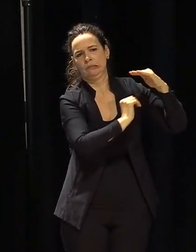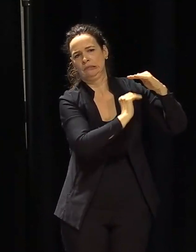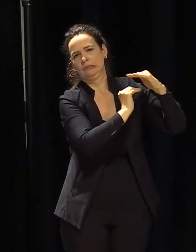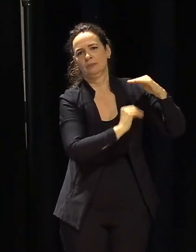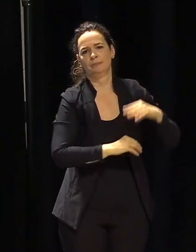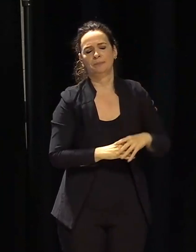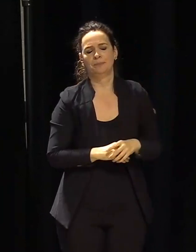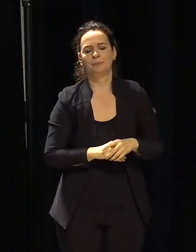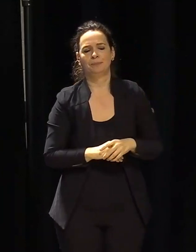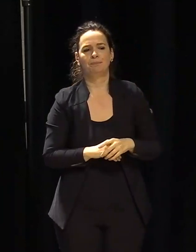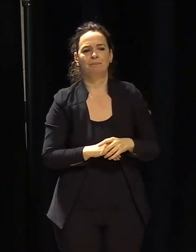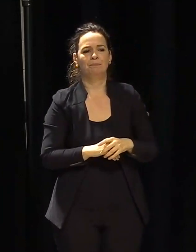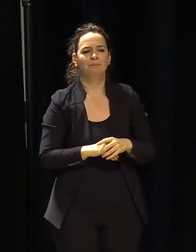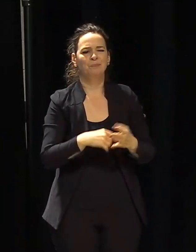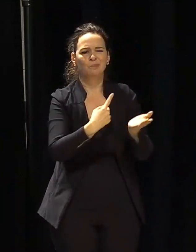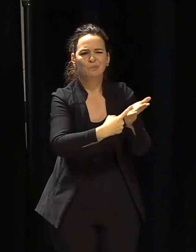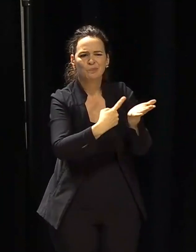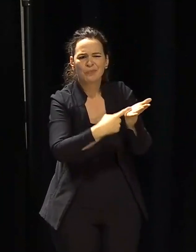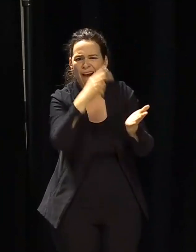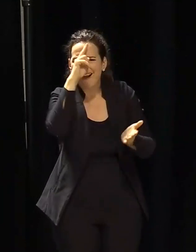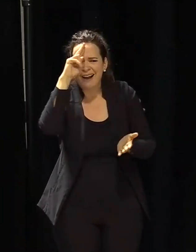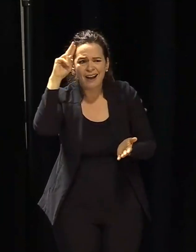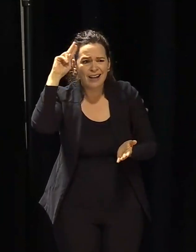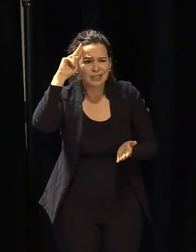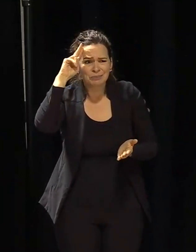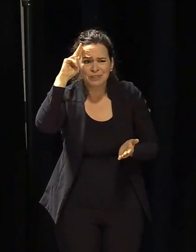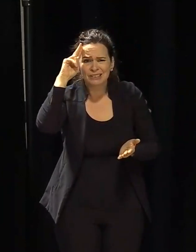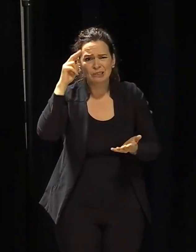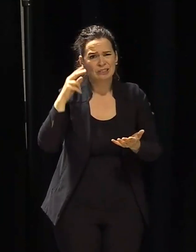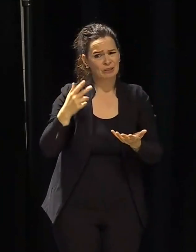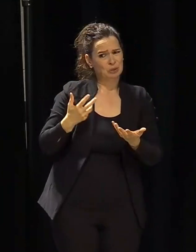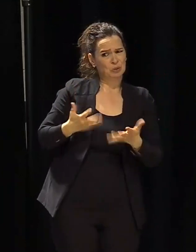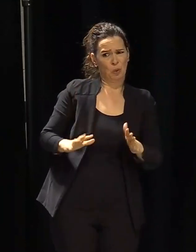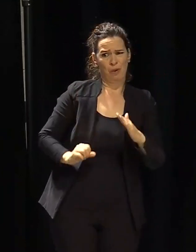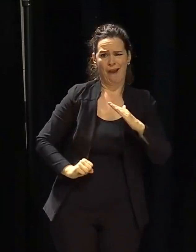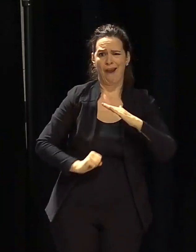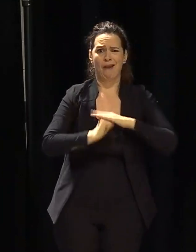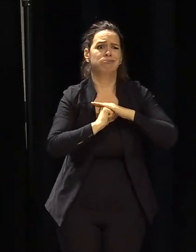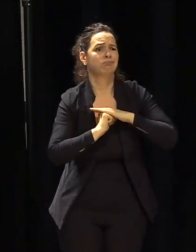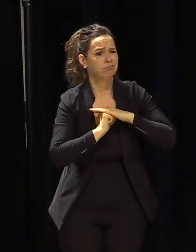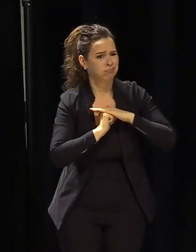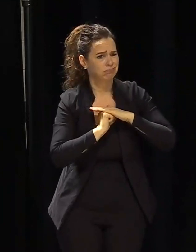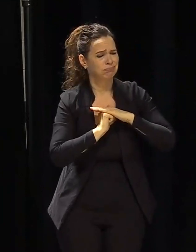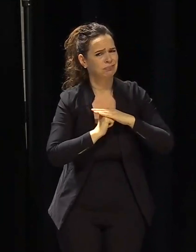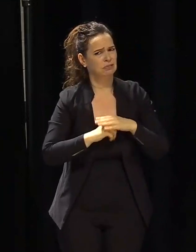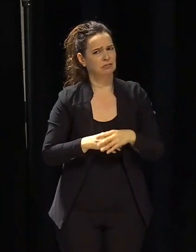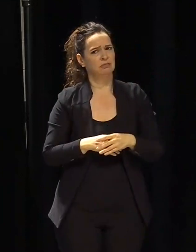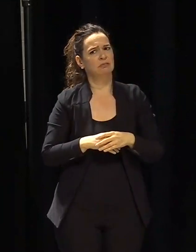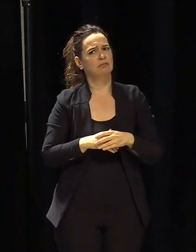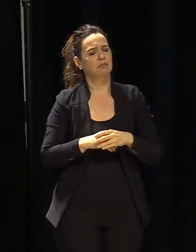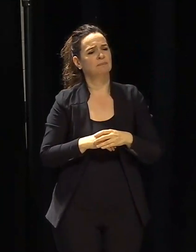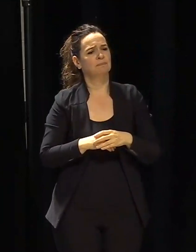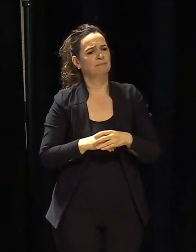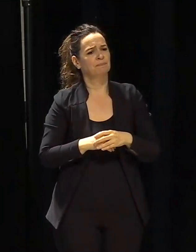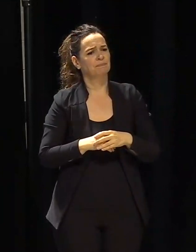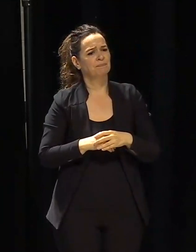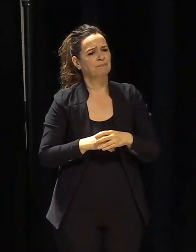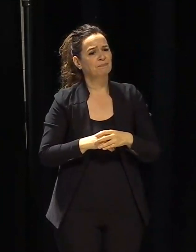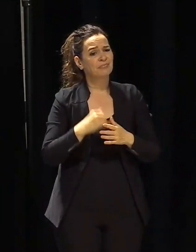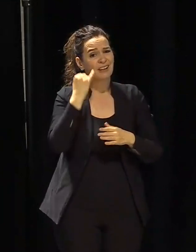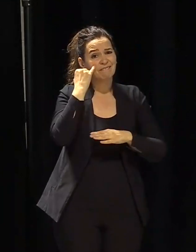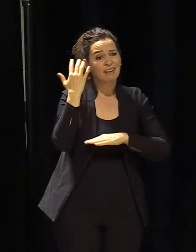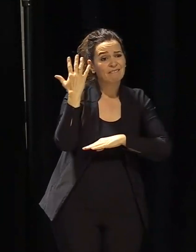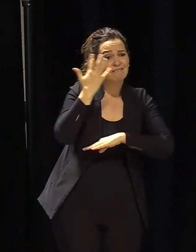about if hospital capacity doesn't level off for regions over the next 5 days, essentially the region would be in a